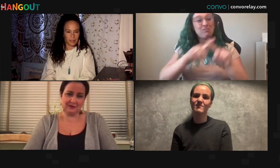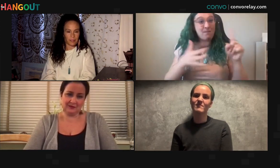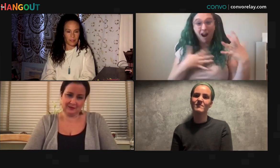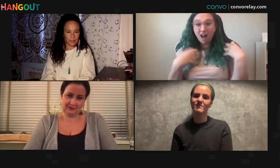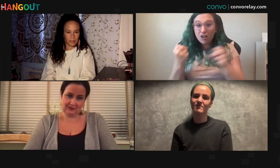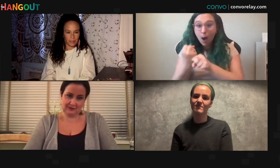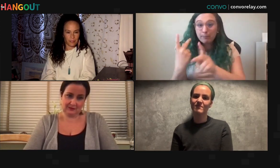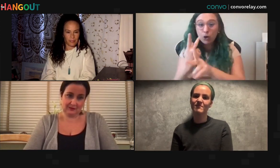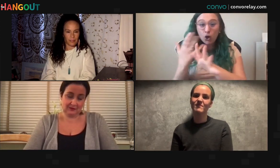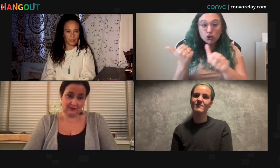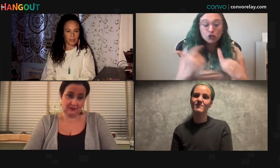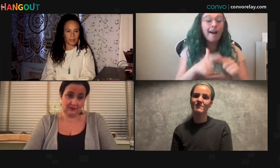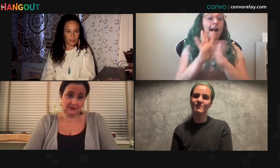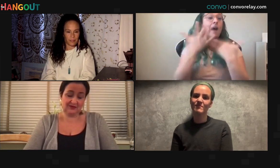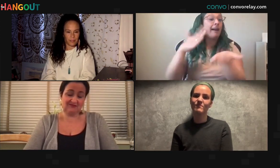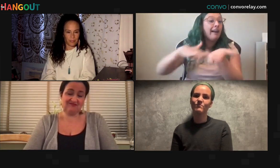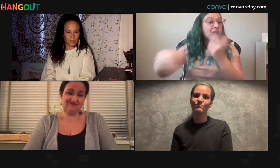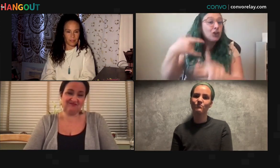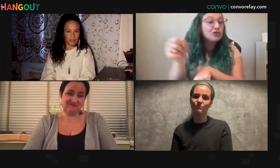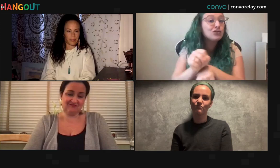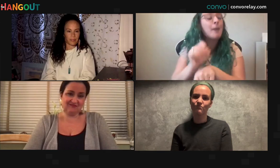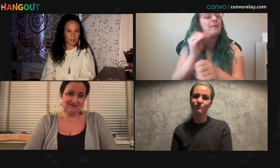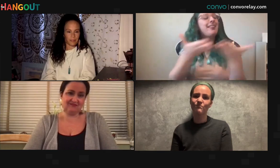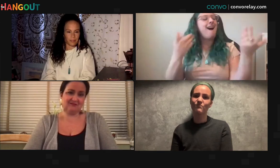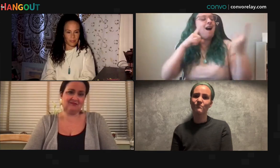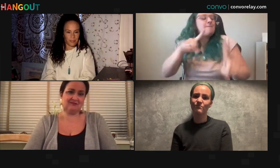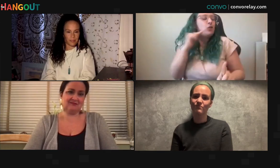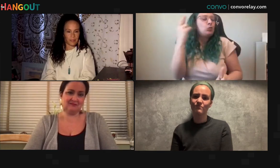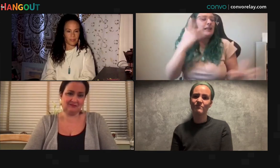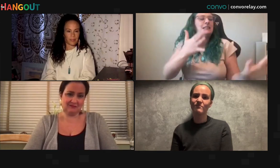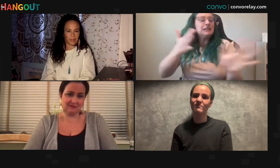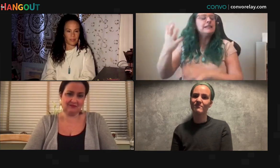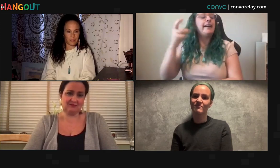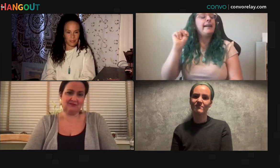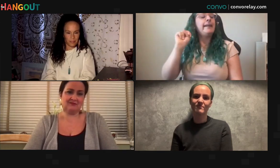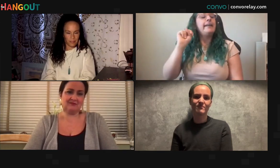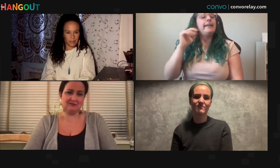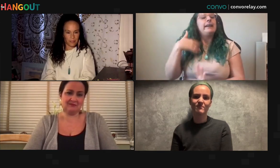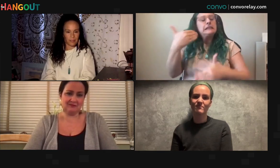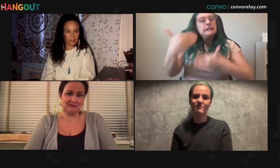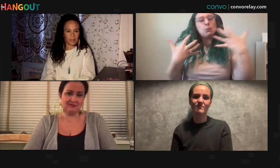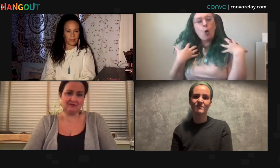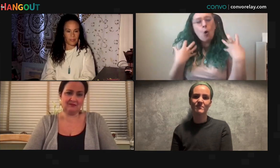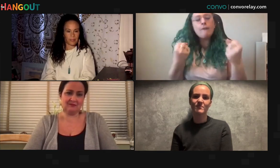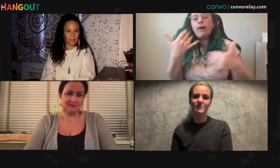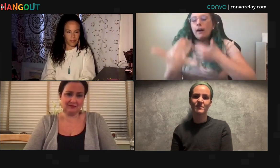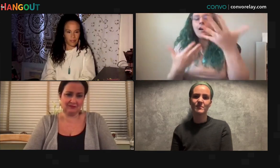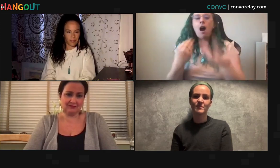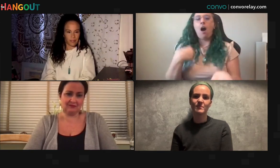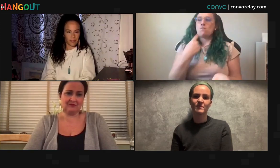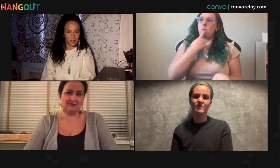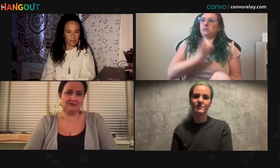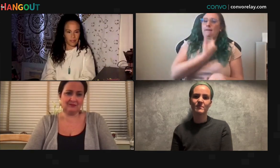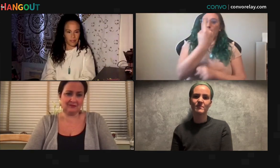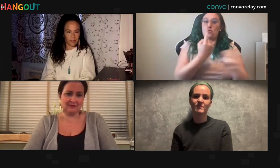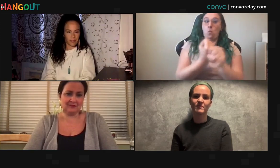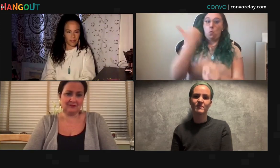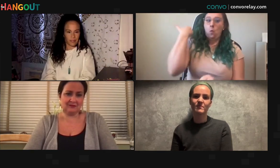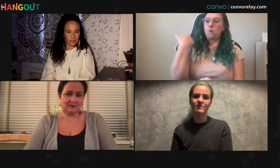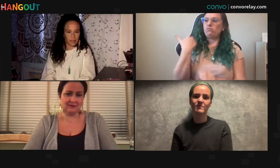kept trying to put a wall up and say, no, let me keep doing this job. And I got very sick.